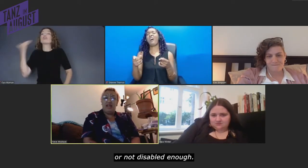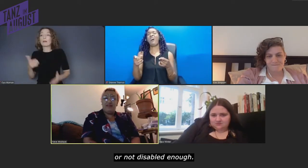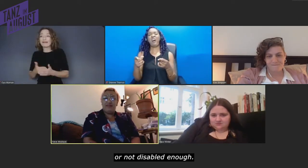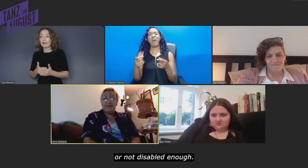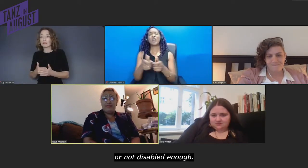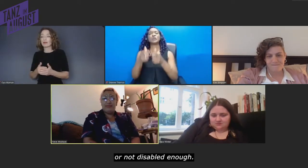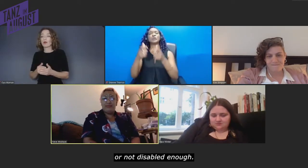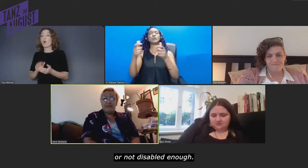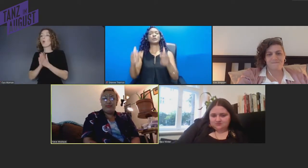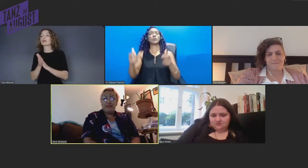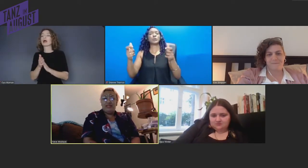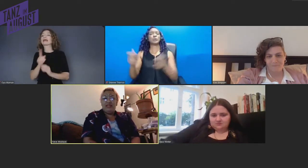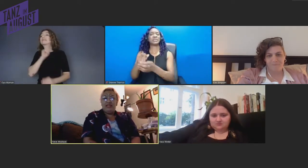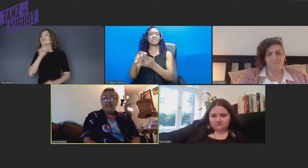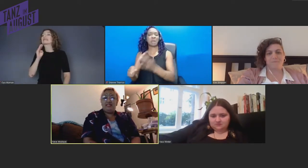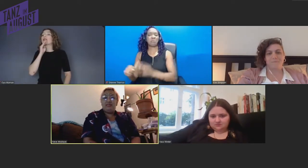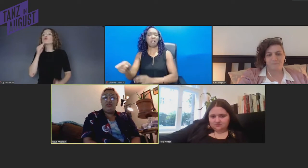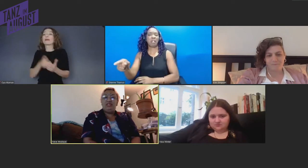enough.